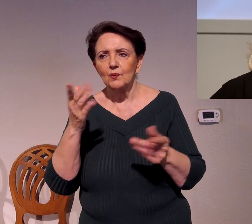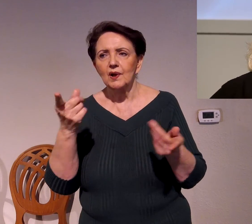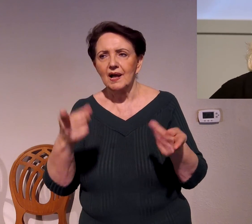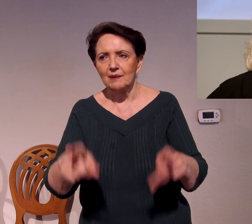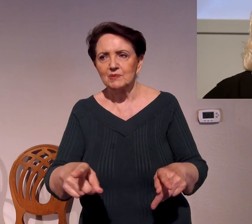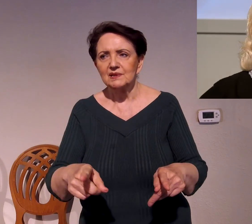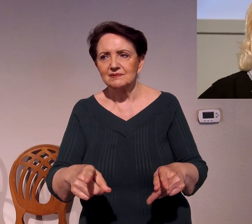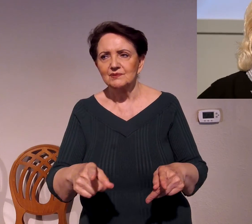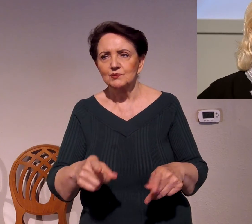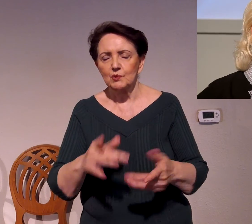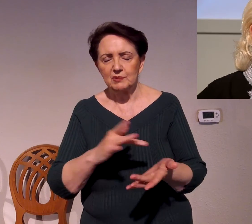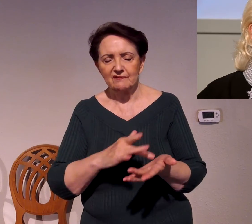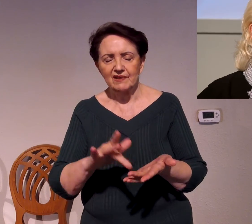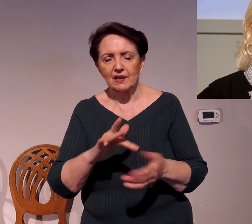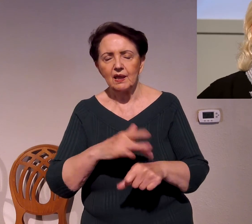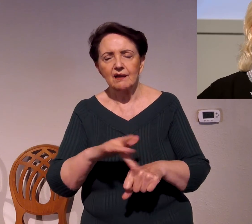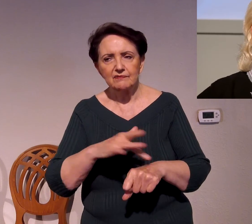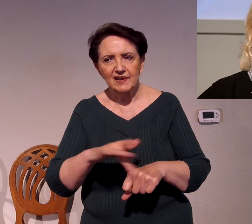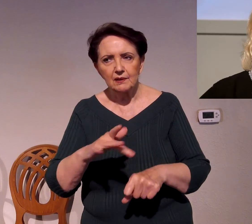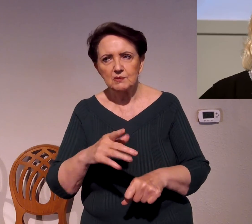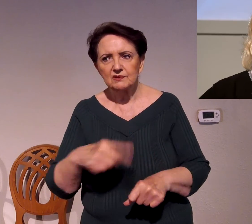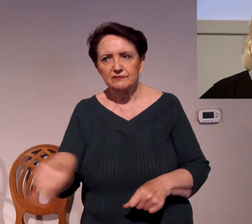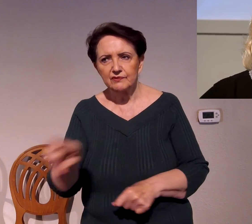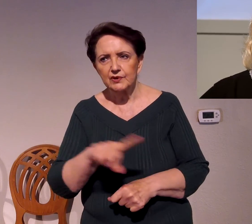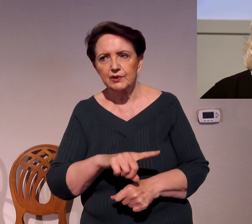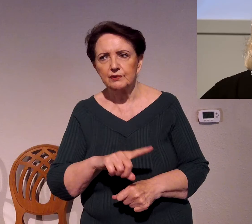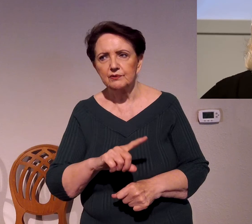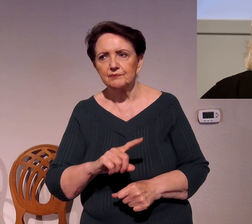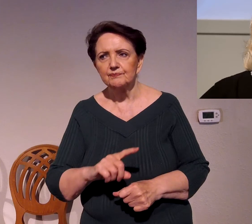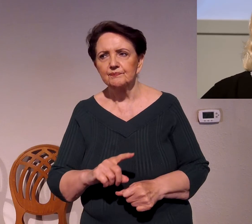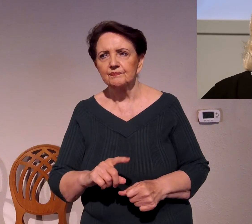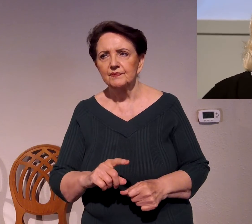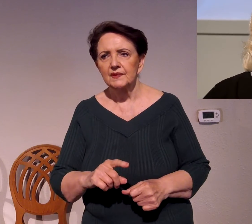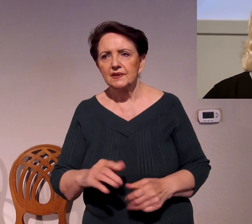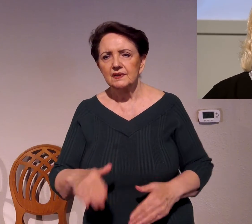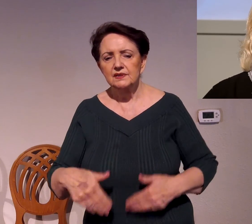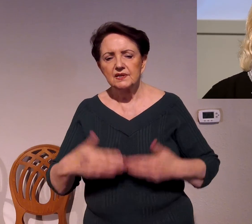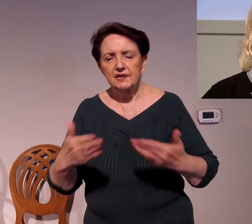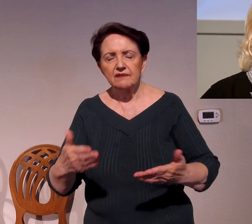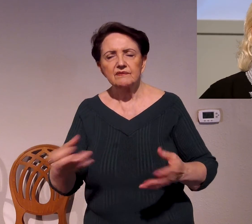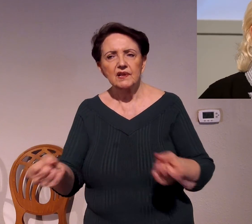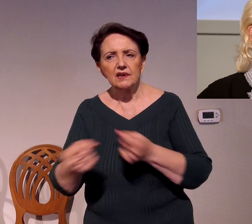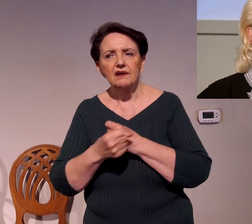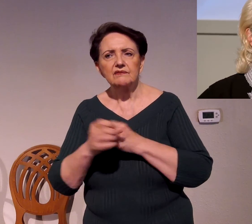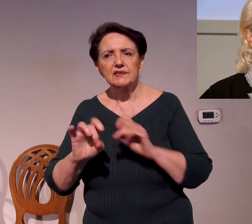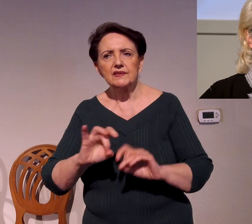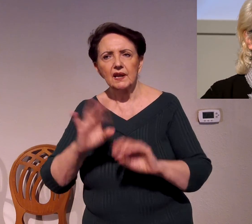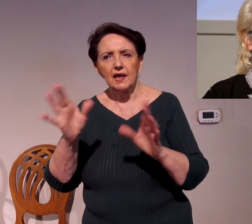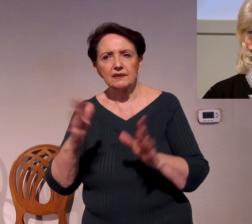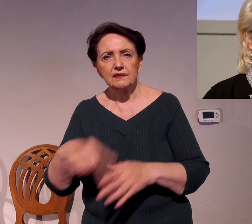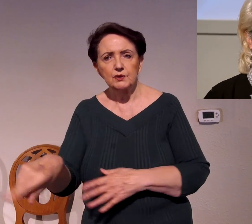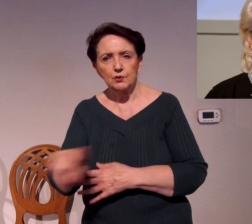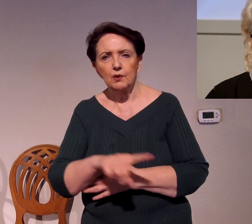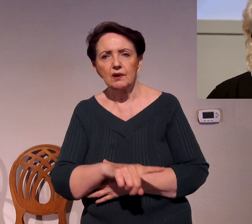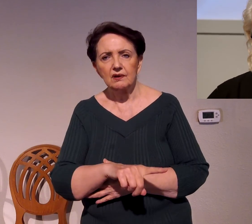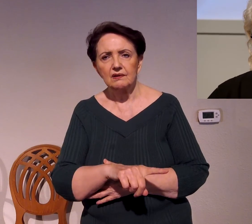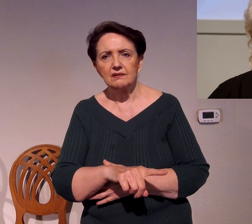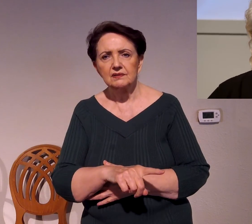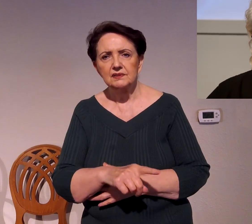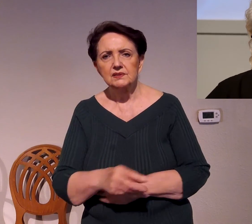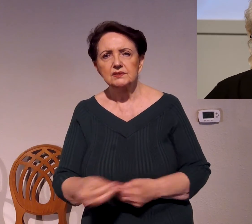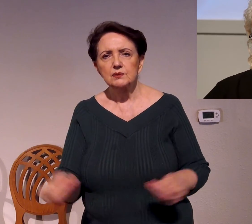will be available to you for you to give the love and the light that you are. So much